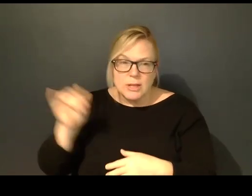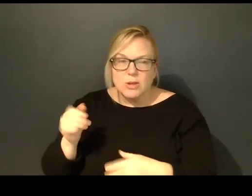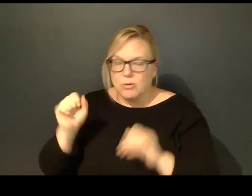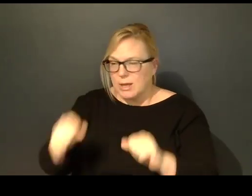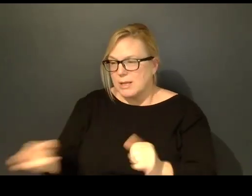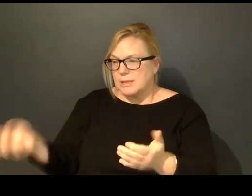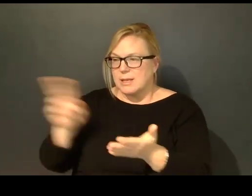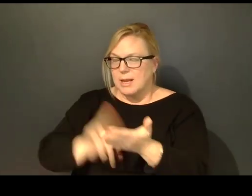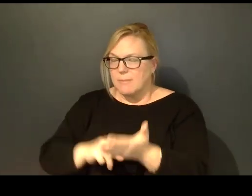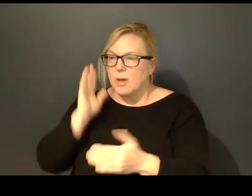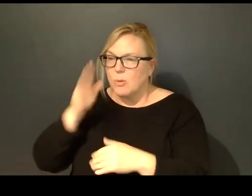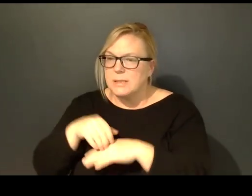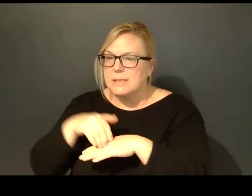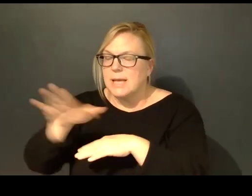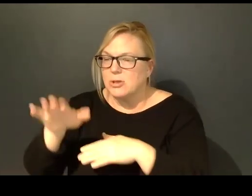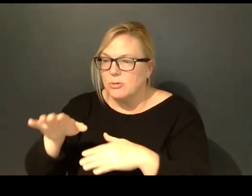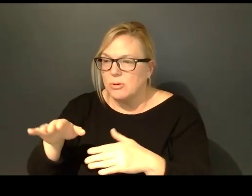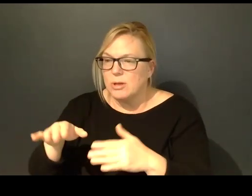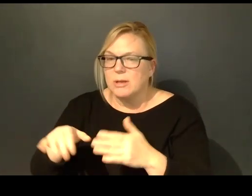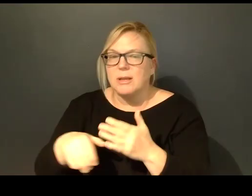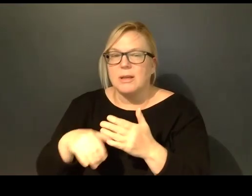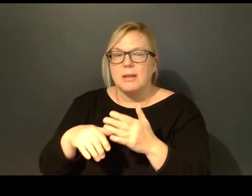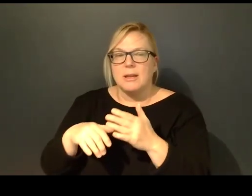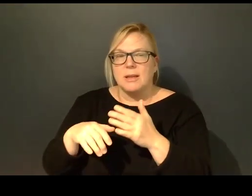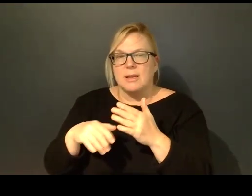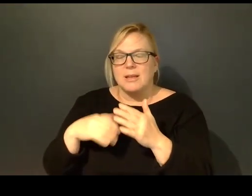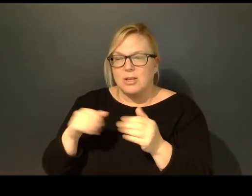send you newsletters. It's great. I love them.